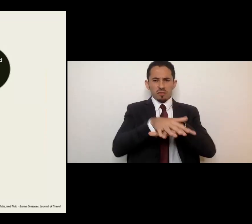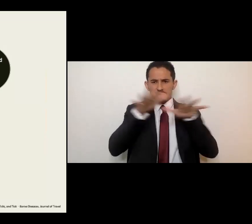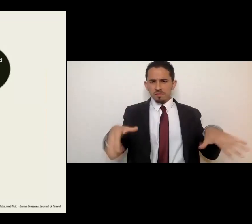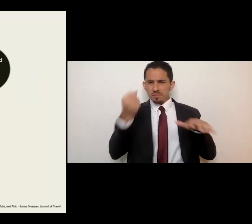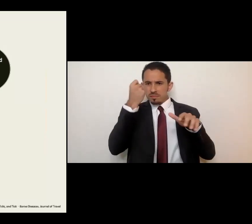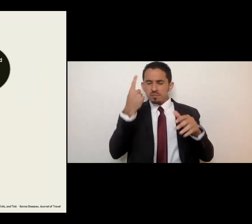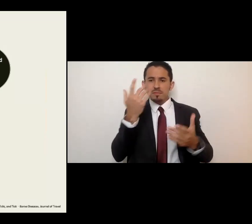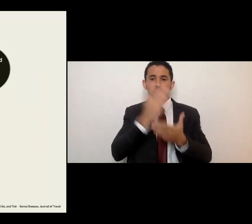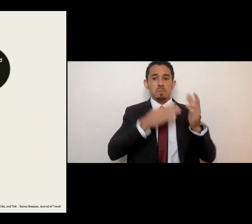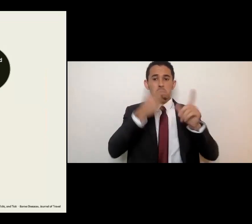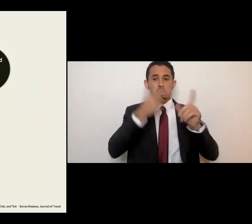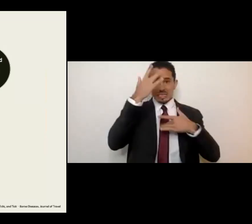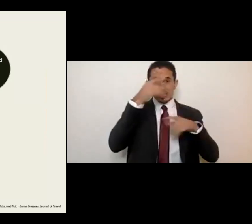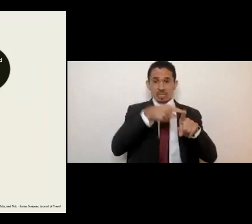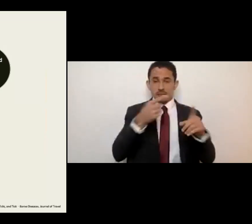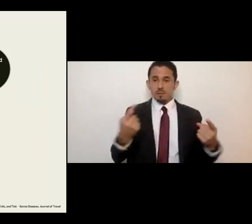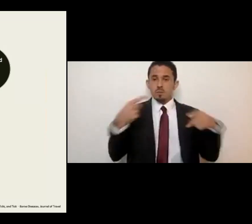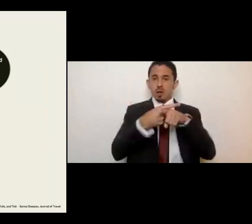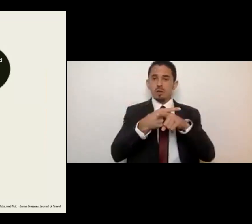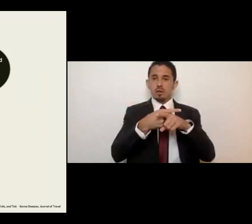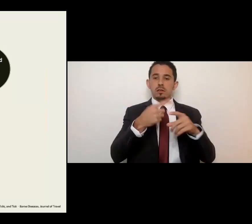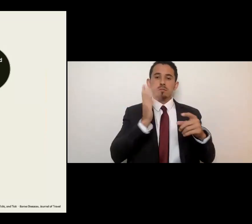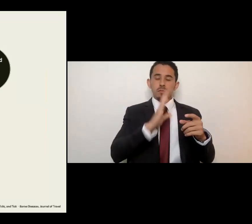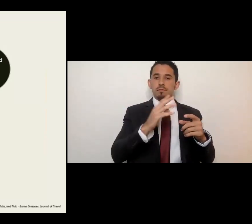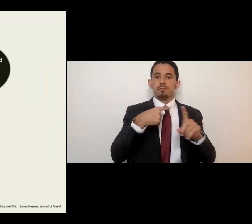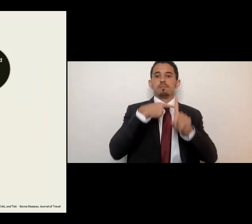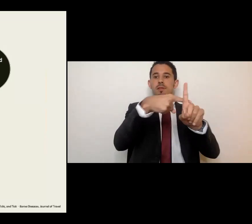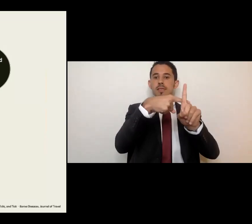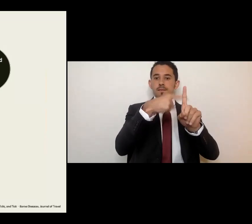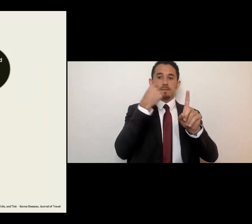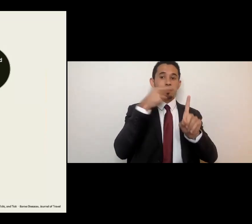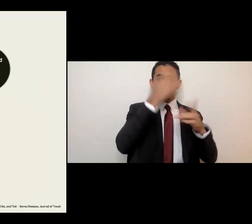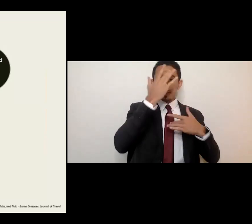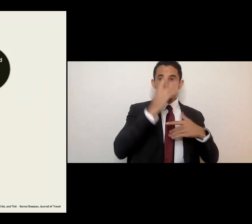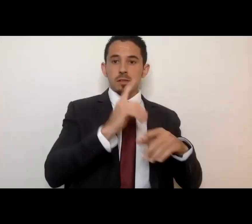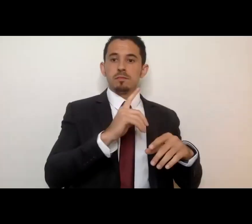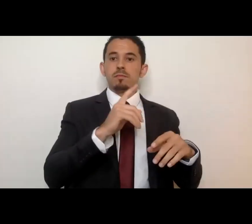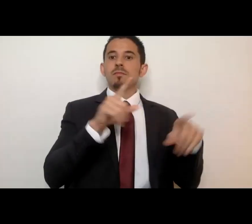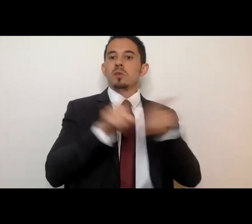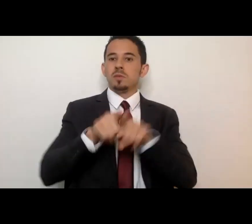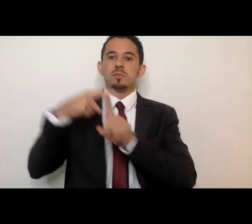Tick-borne diseases manifest as a number of different symptoms that can be unclear to physicians.